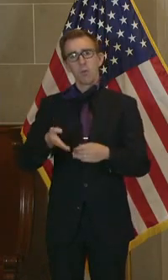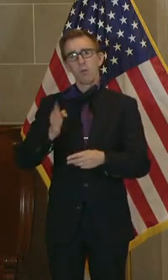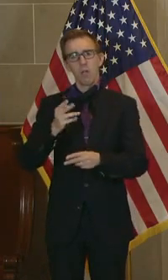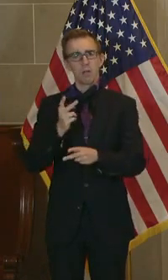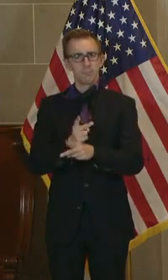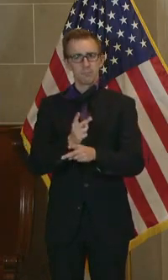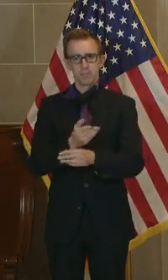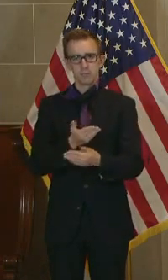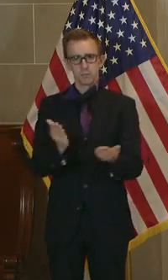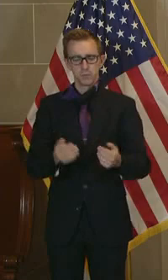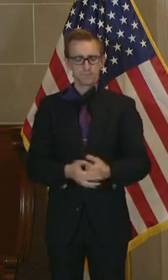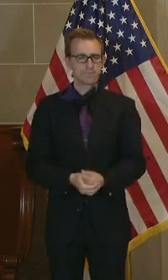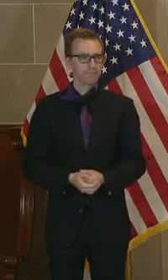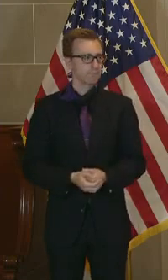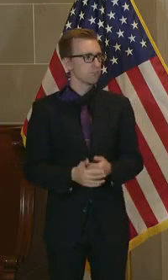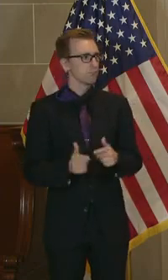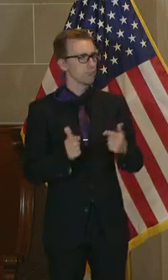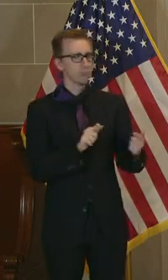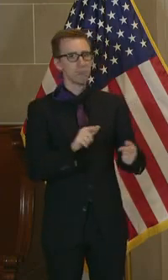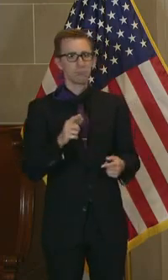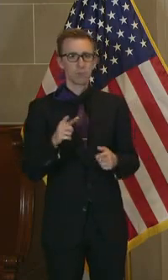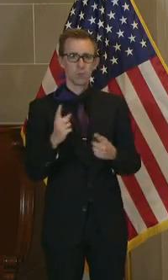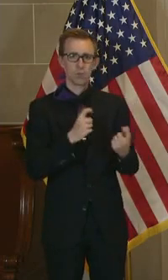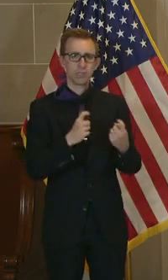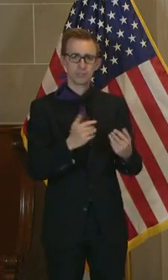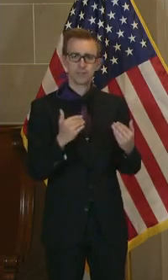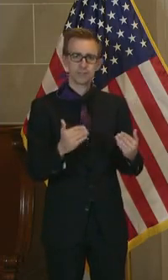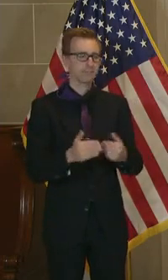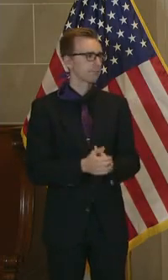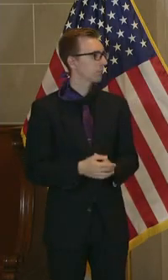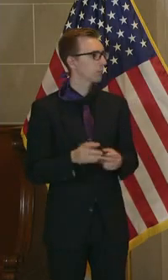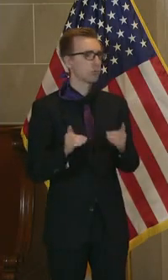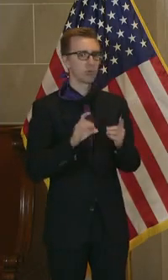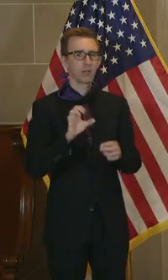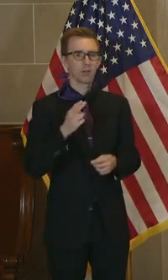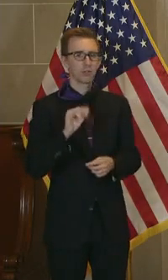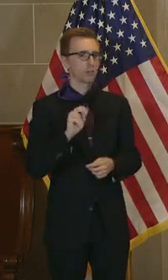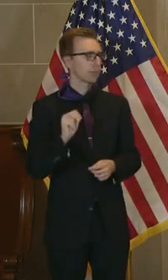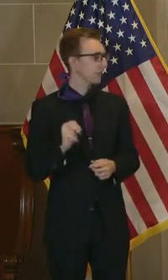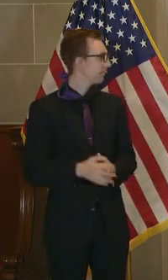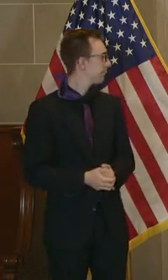bless. Kelly, I'll turn it over to you for questions. Director Chin.